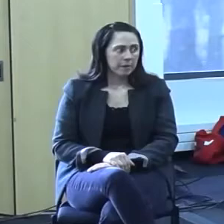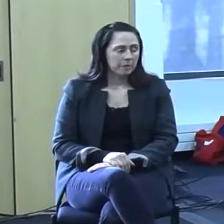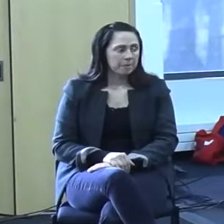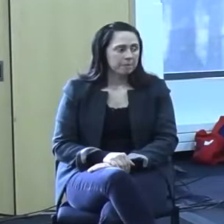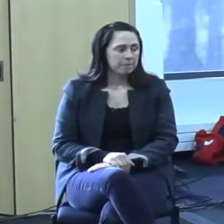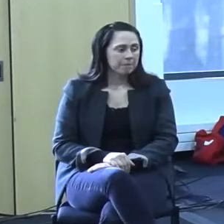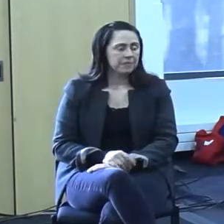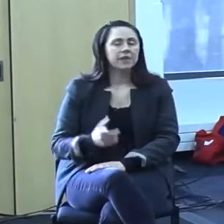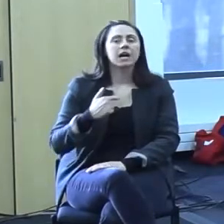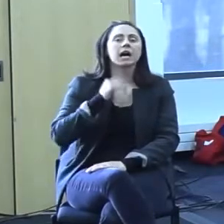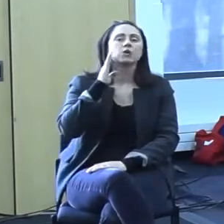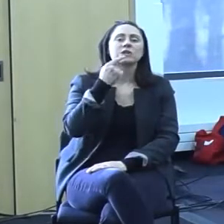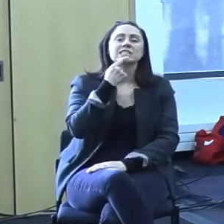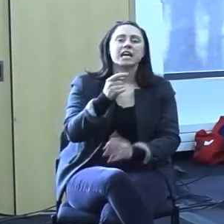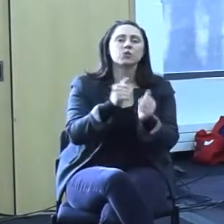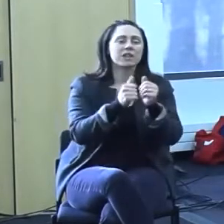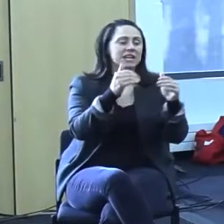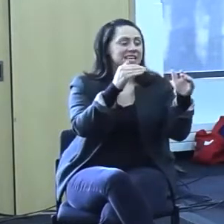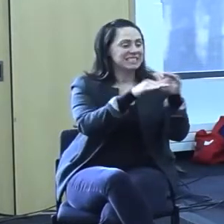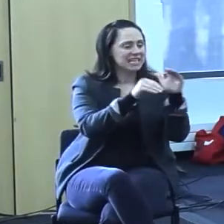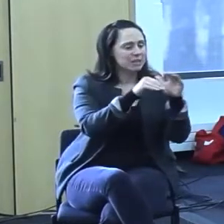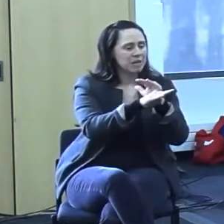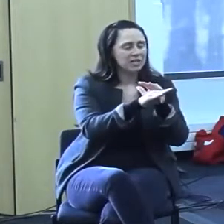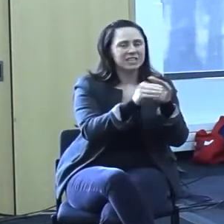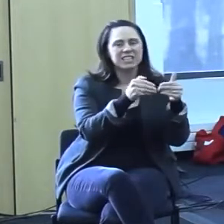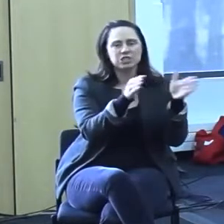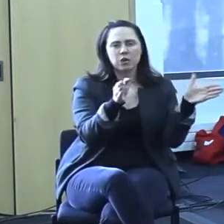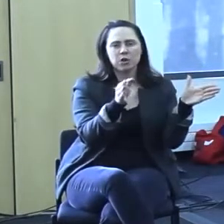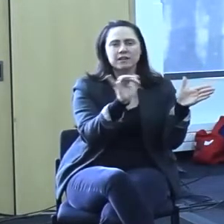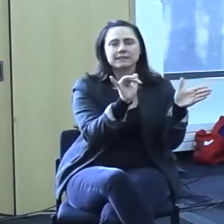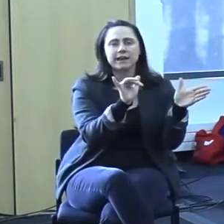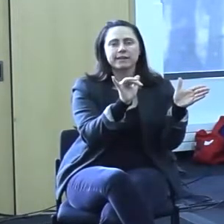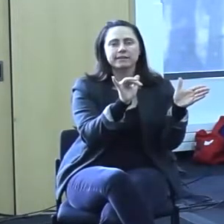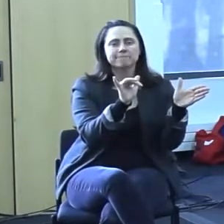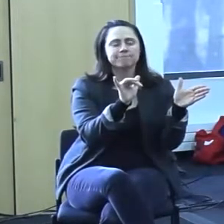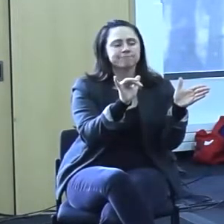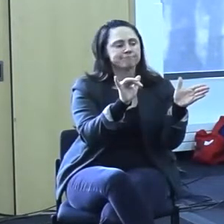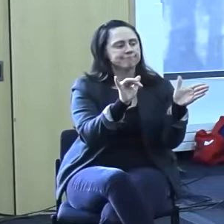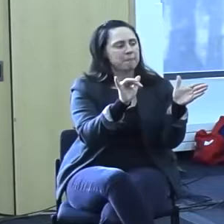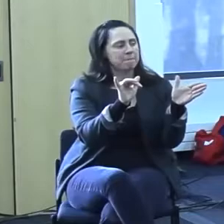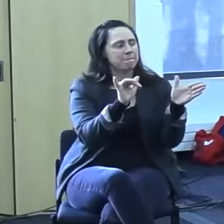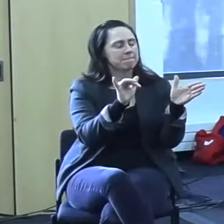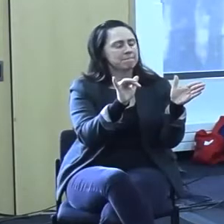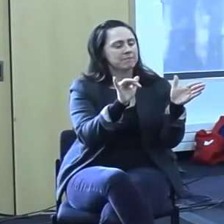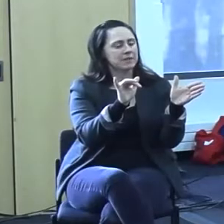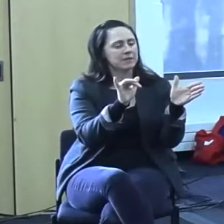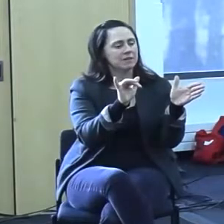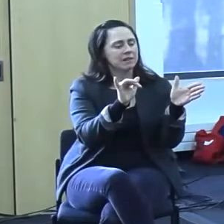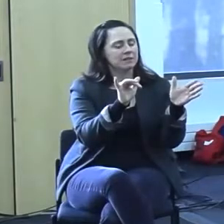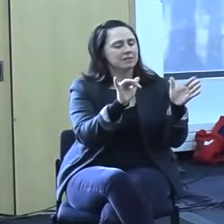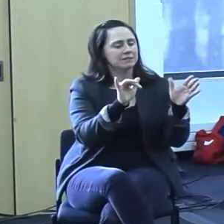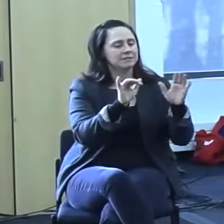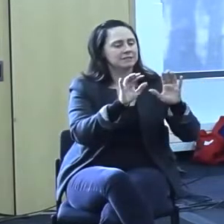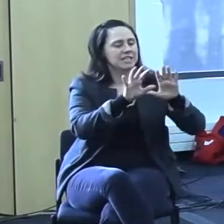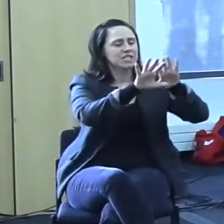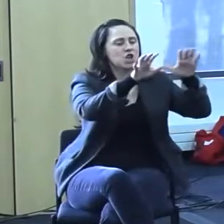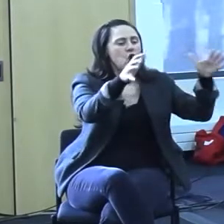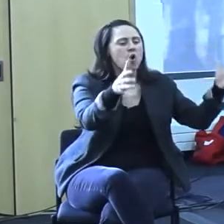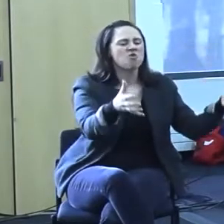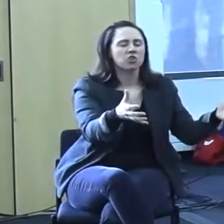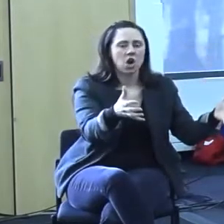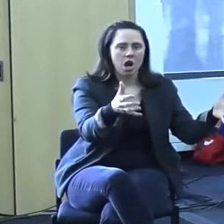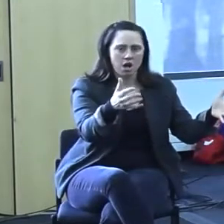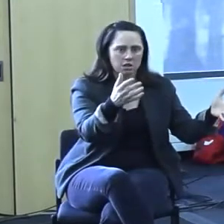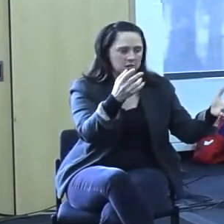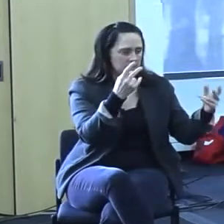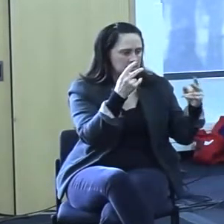I would definitely say with accessibility in general, it's kind of like an overall like view, like basically like how buildings